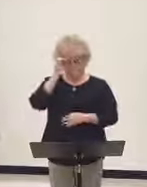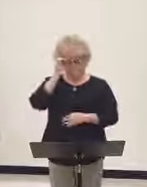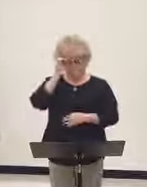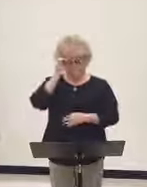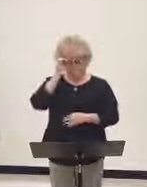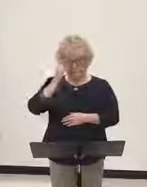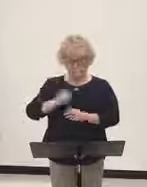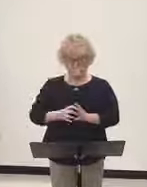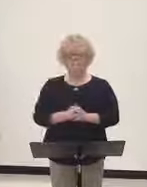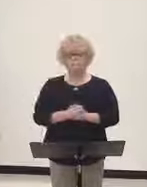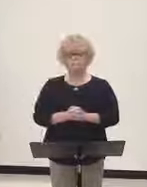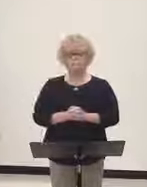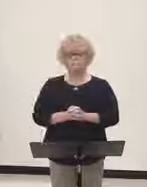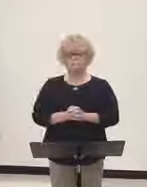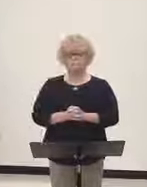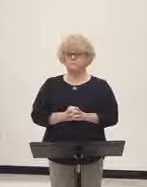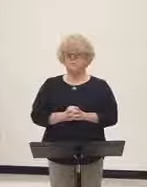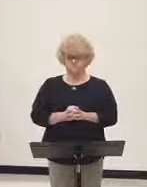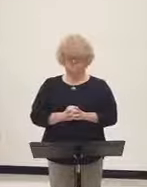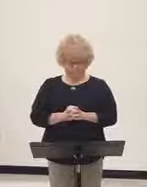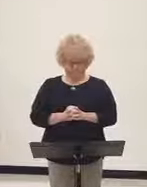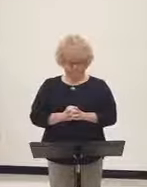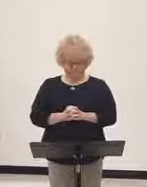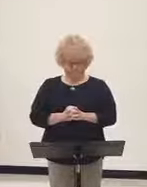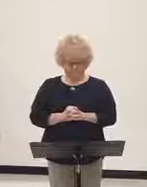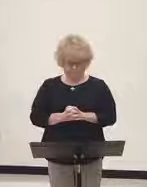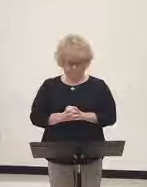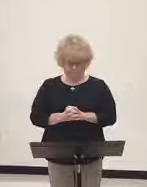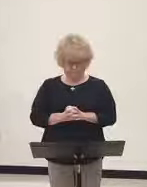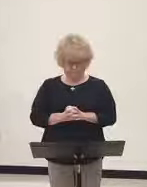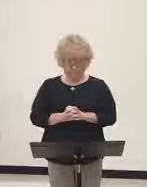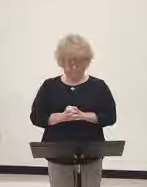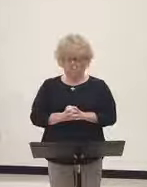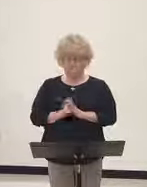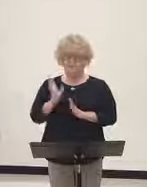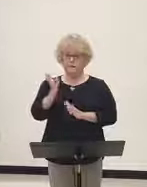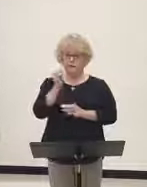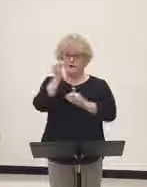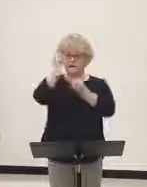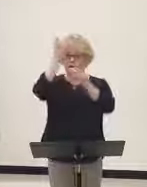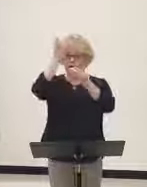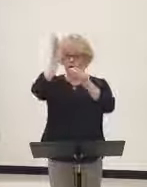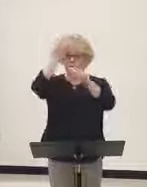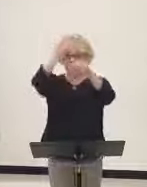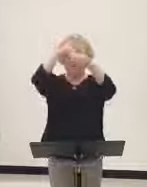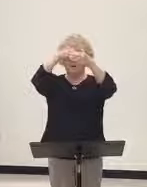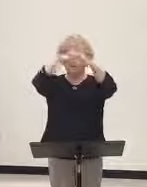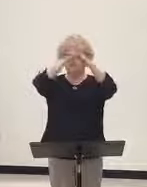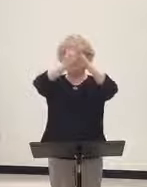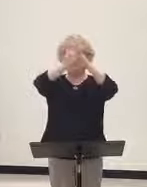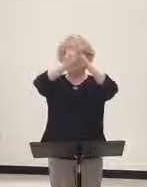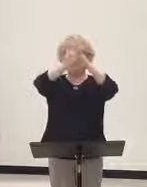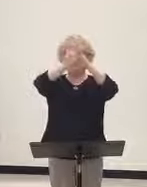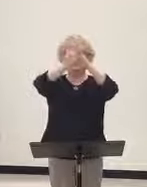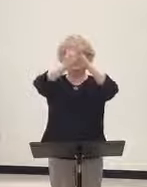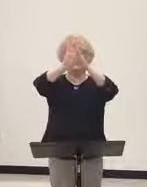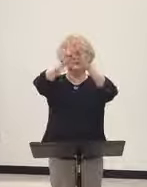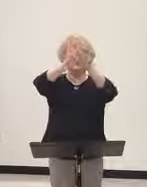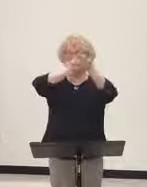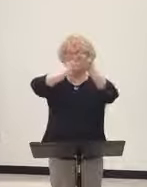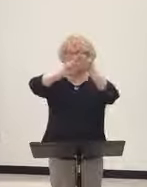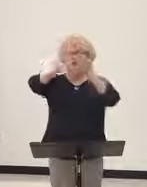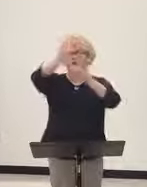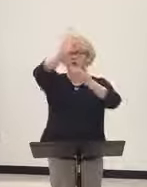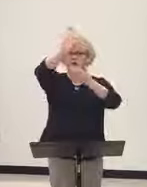The Savior's command and formed by divine teaching, we dare to say, Our Father, who art